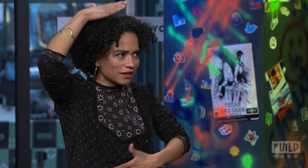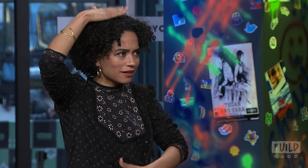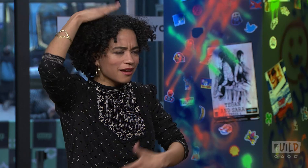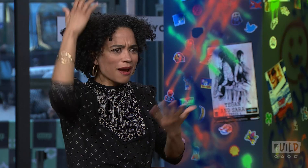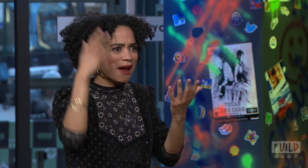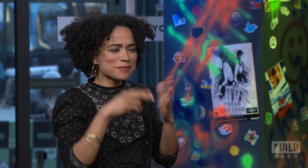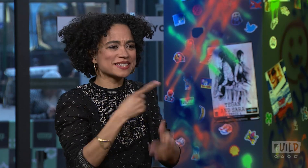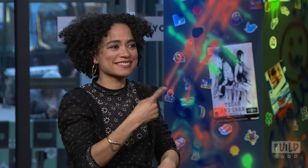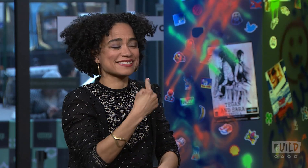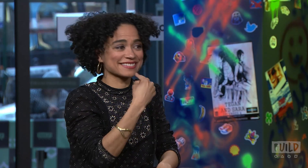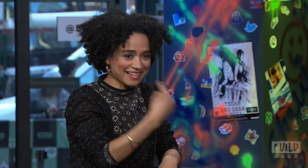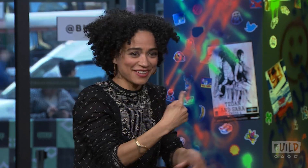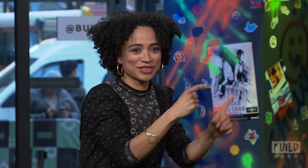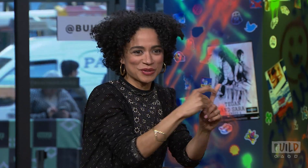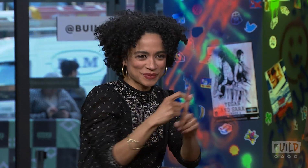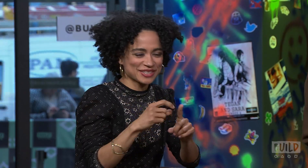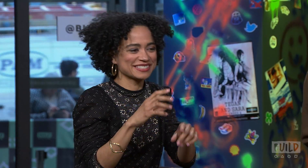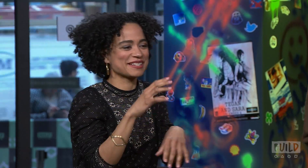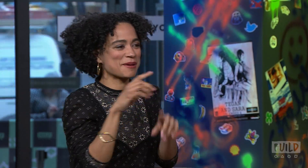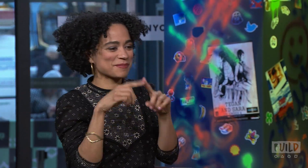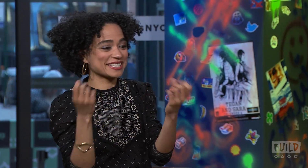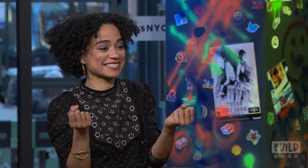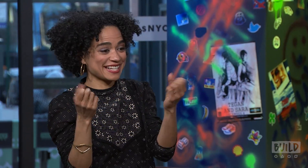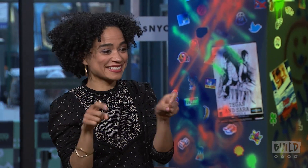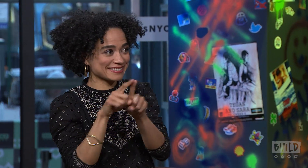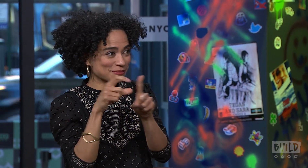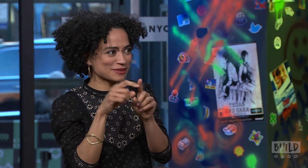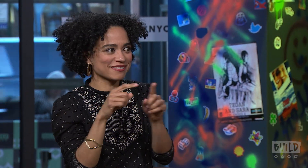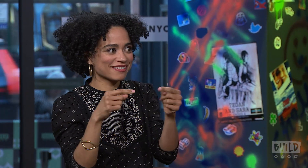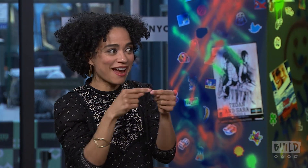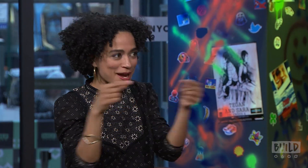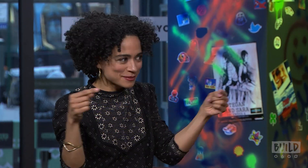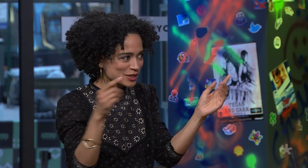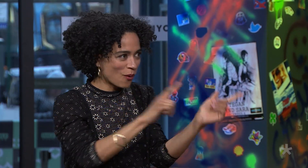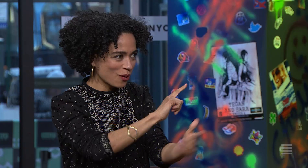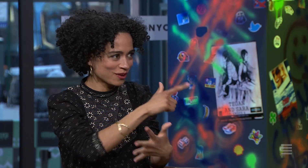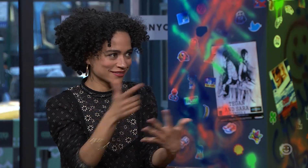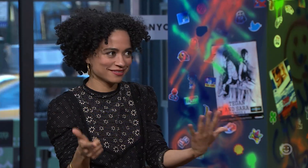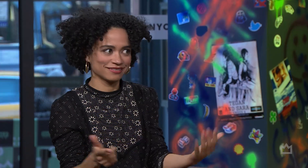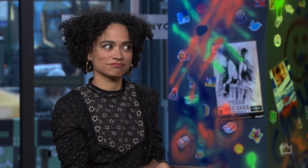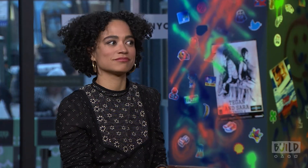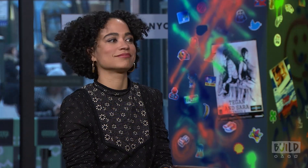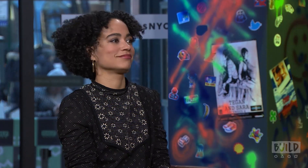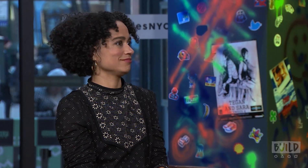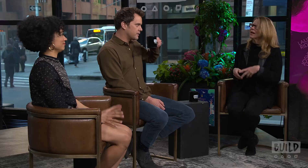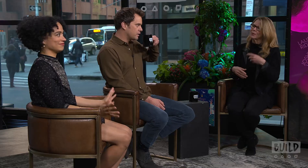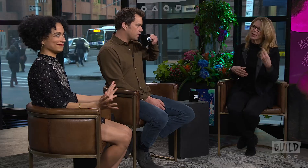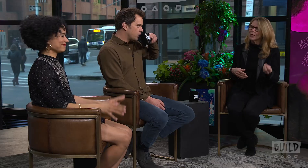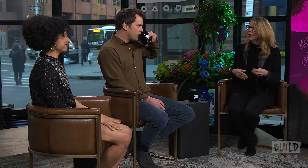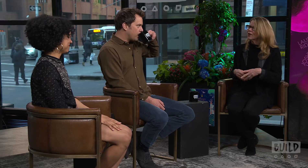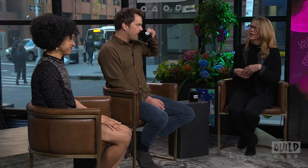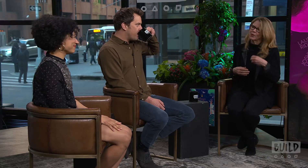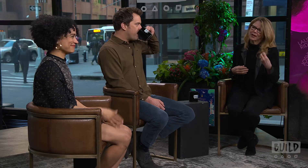thing, right? I think of him and think how does he say the word and have to sign something in an